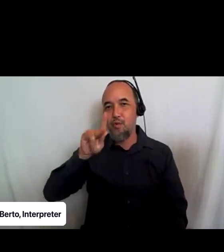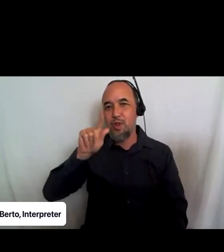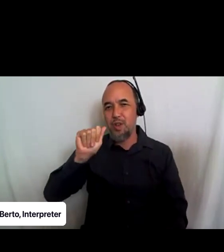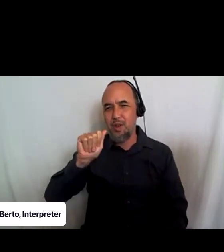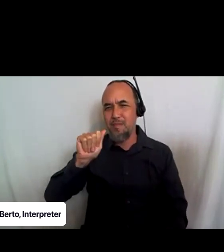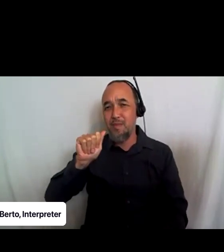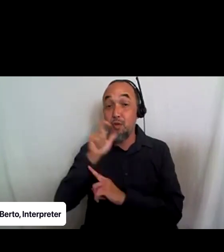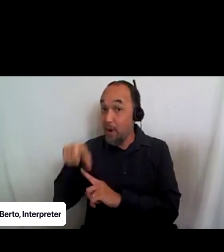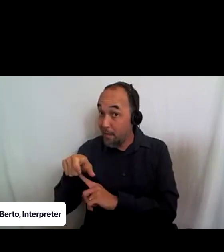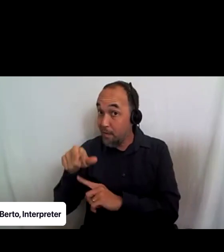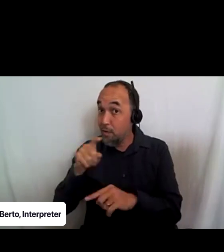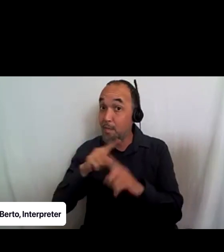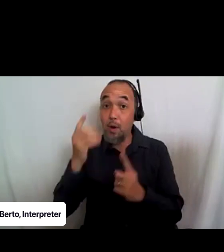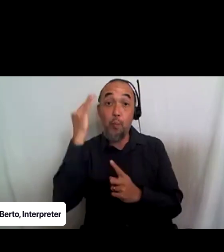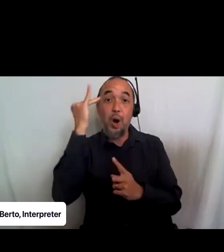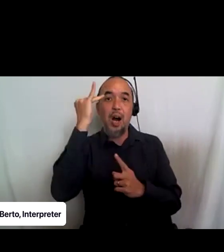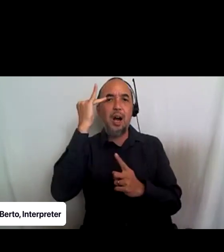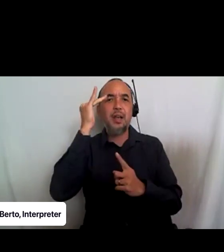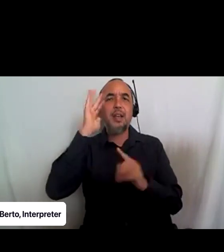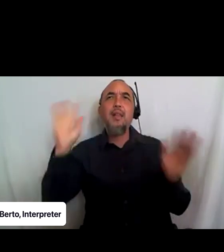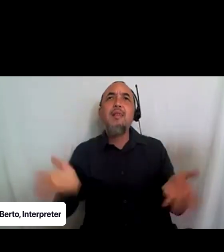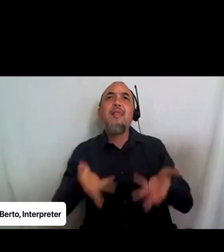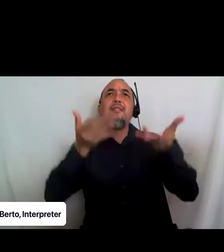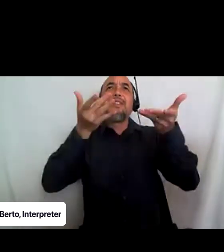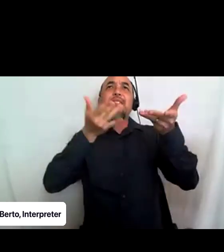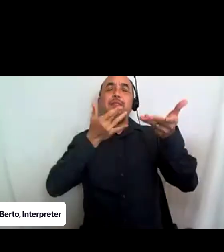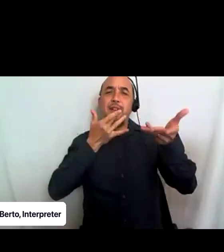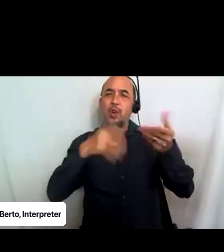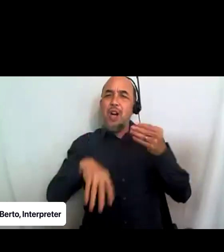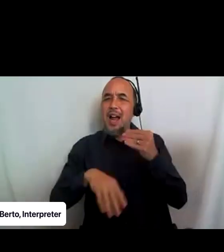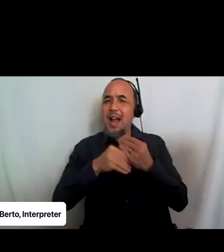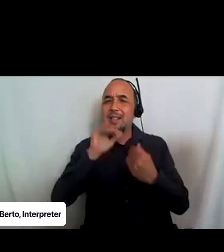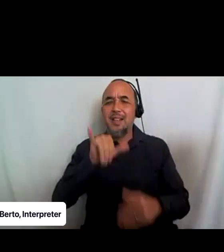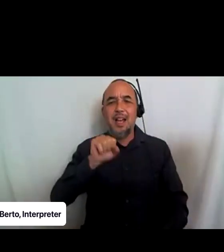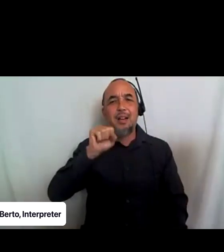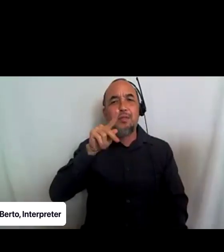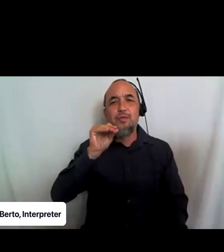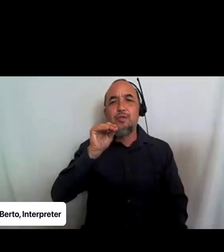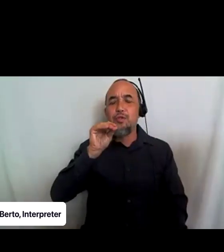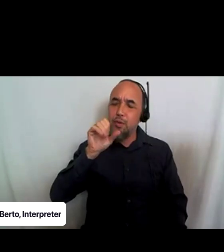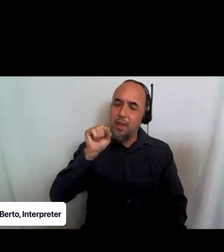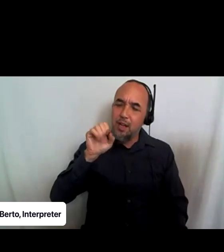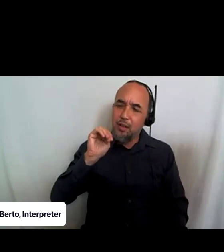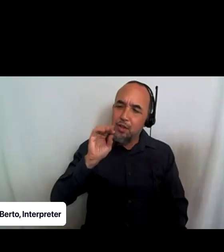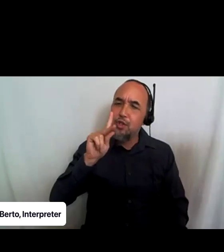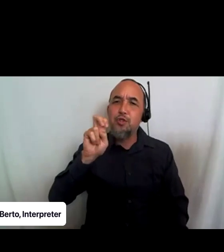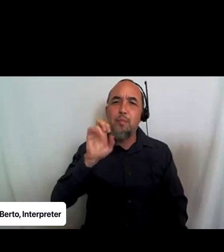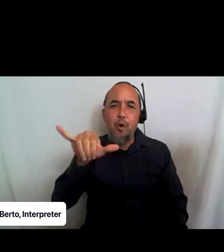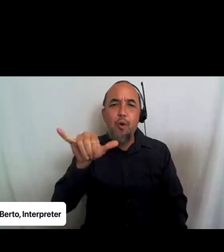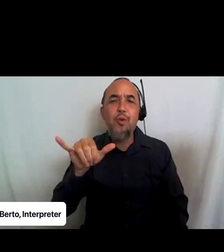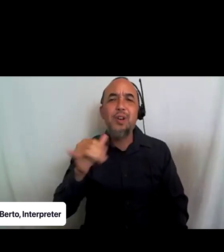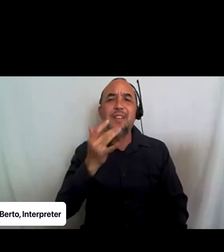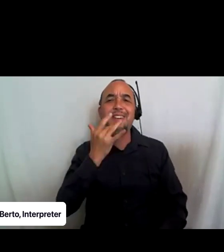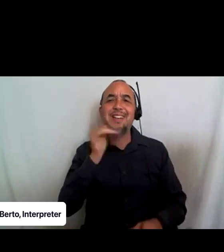paprika? It lifts the dish. It just adds that smokiness again to the dish that makes it feel like it's barbecued or